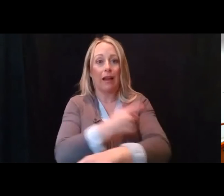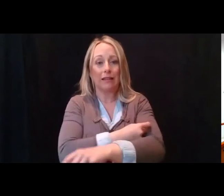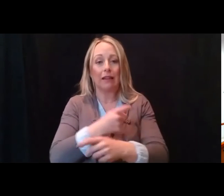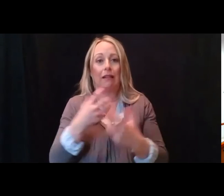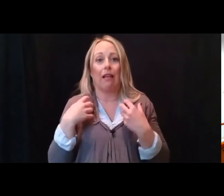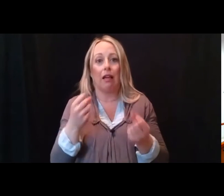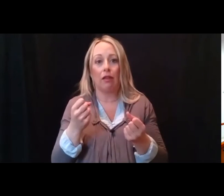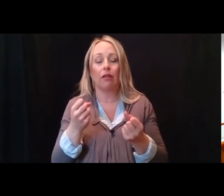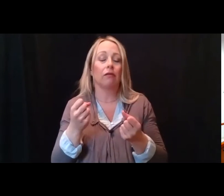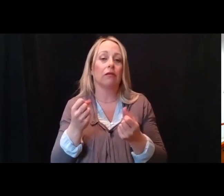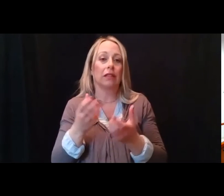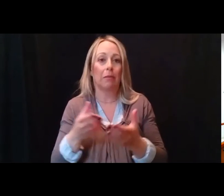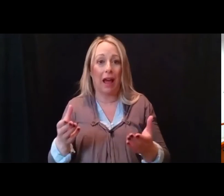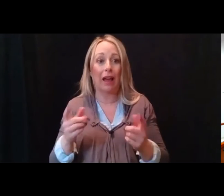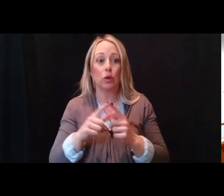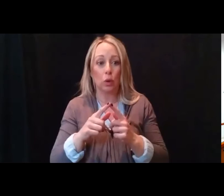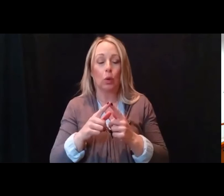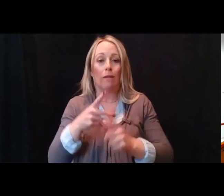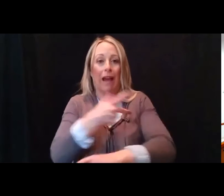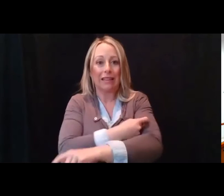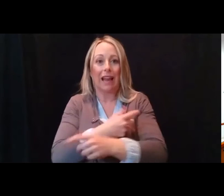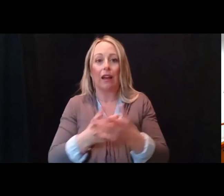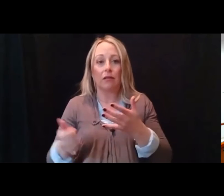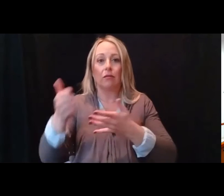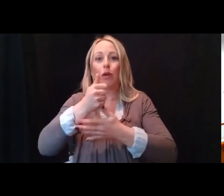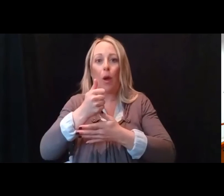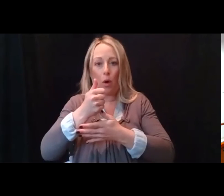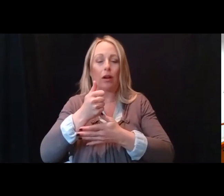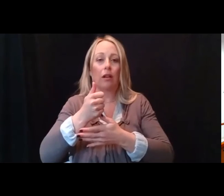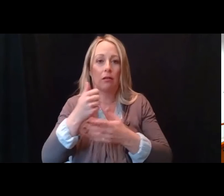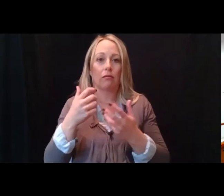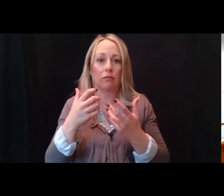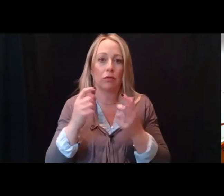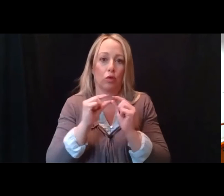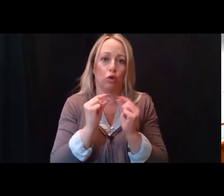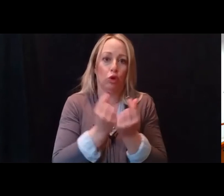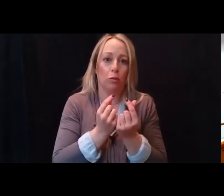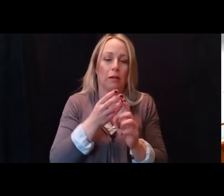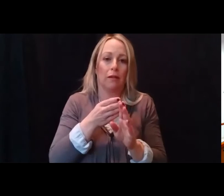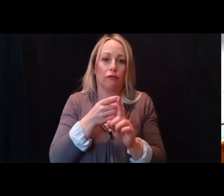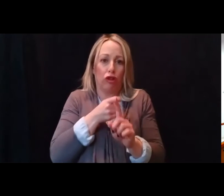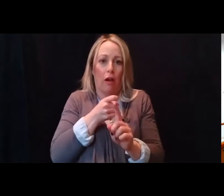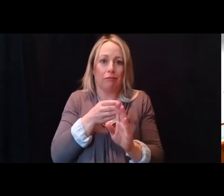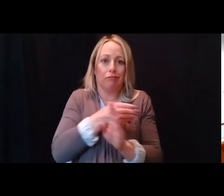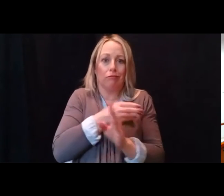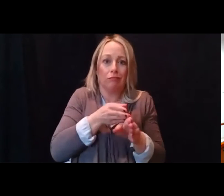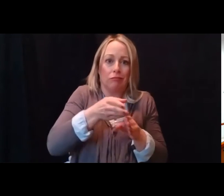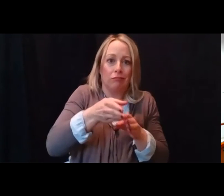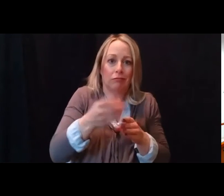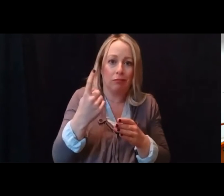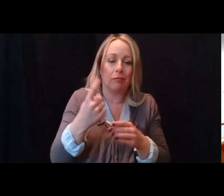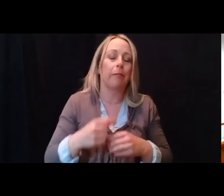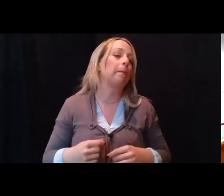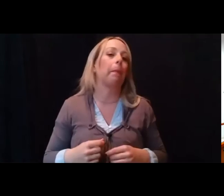priority groups qualifying in Iowa's Phase 1B tiers. If you're vaccinated at our